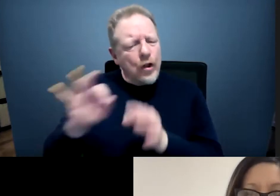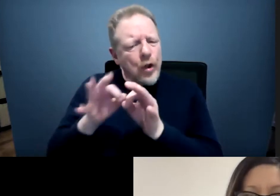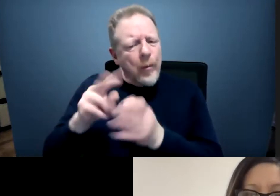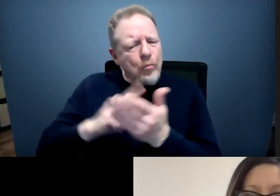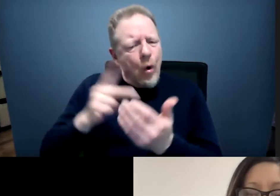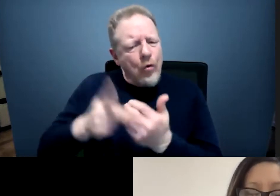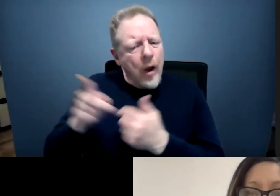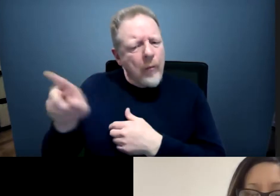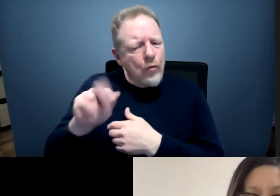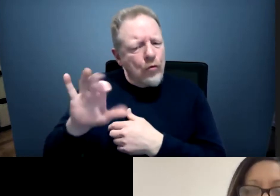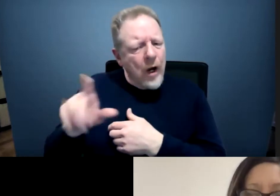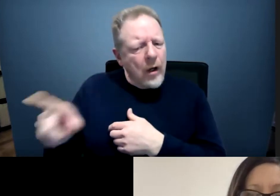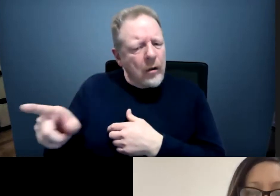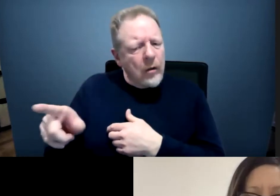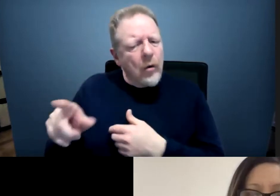or the school will have to determine that?